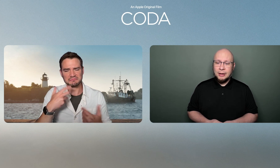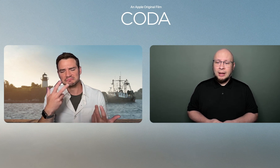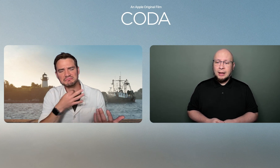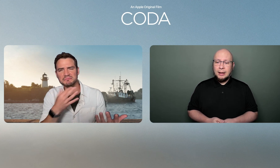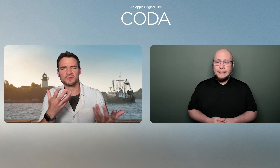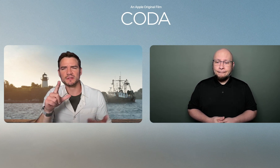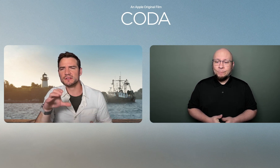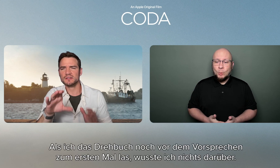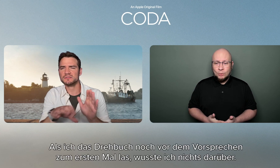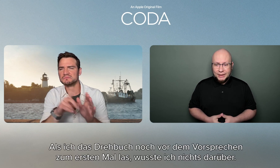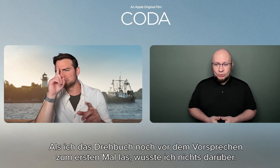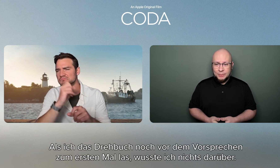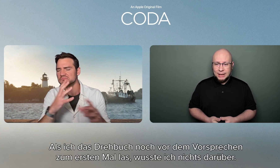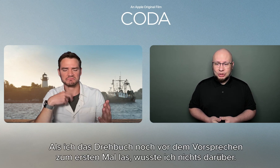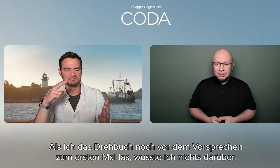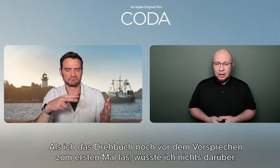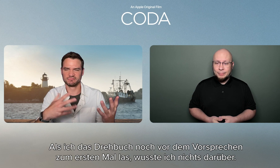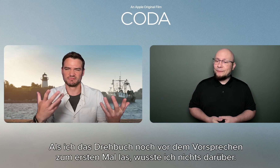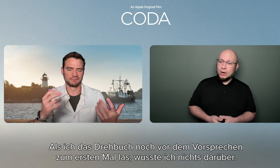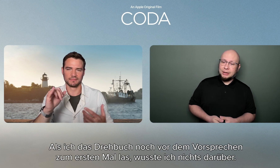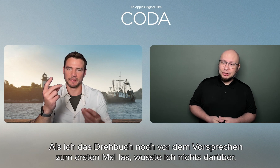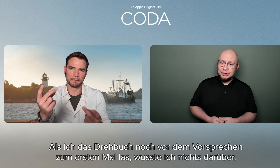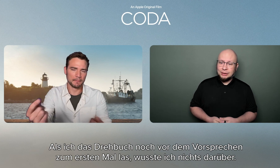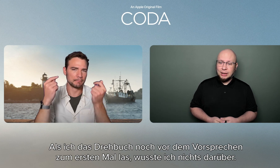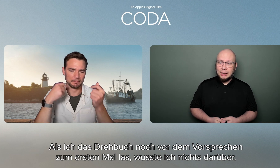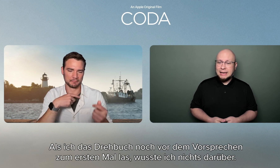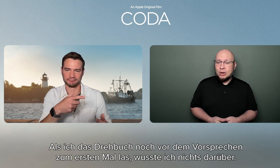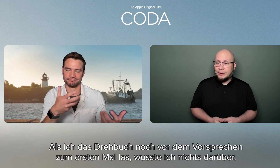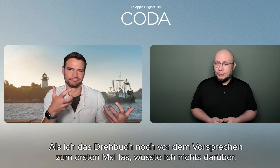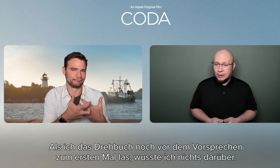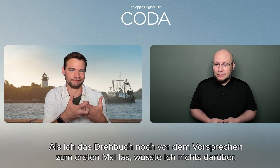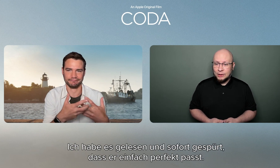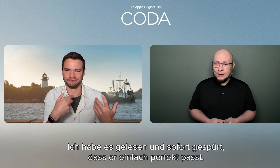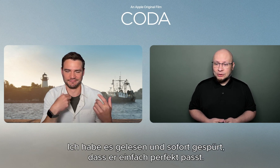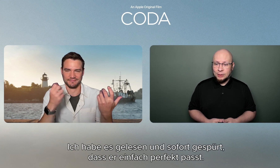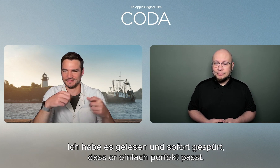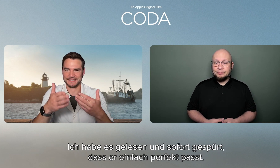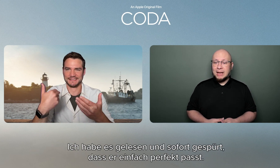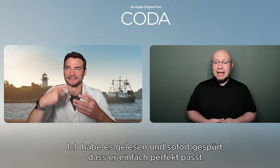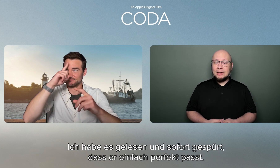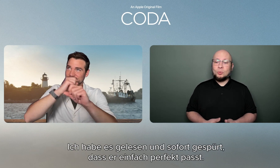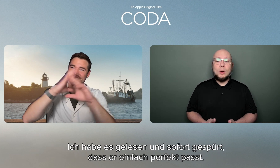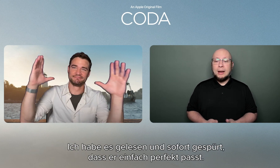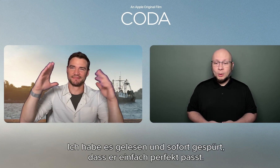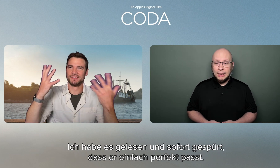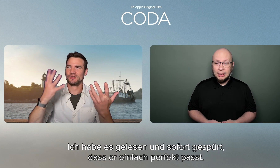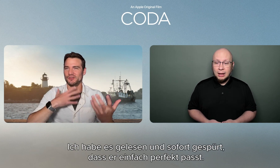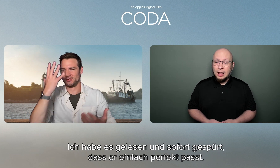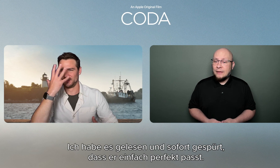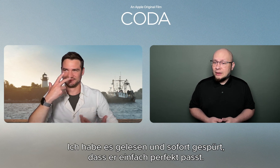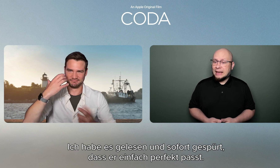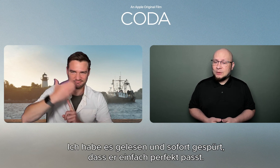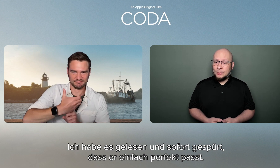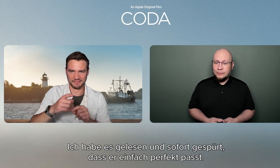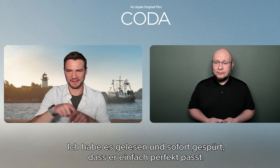movie. When I read the script initially, before I auditioned, I didn't know anything about it. So I read the script and just right away,